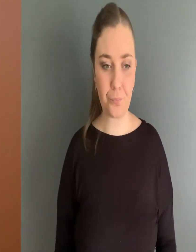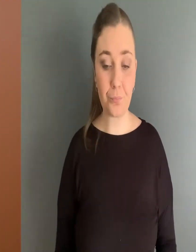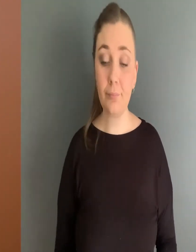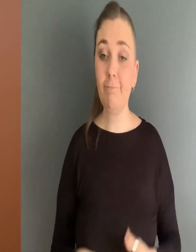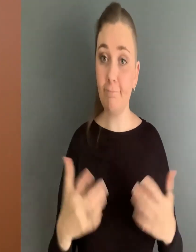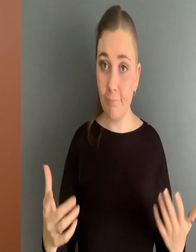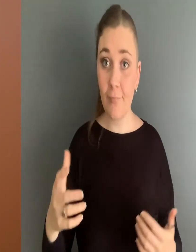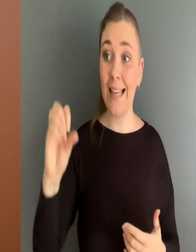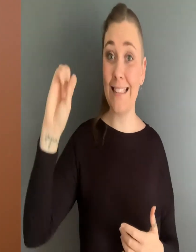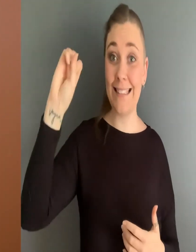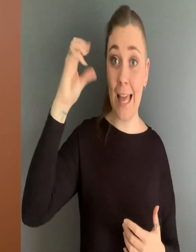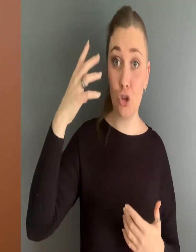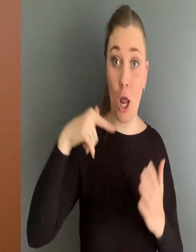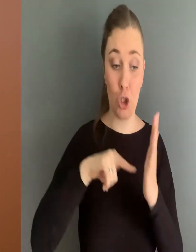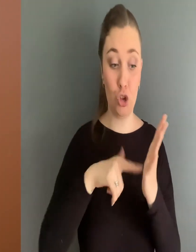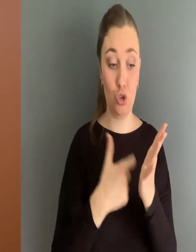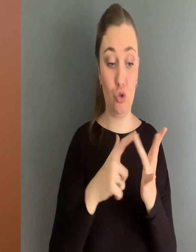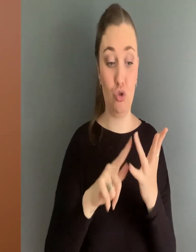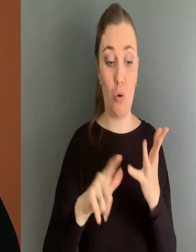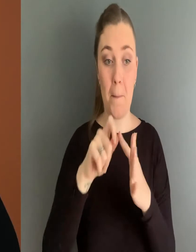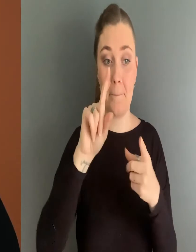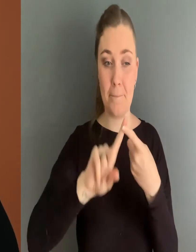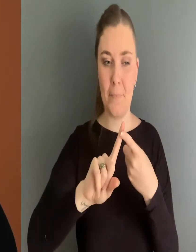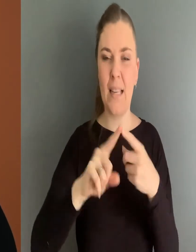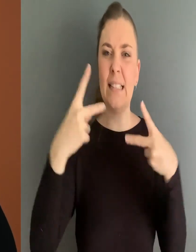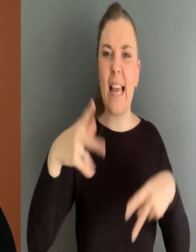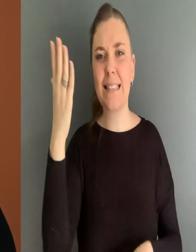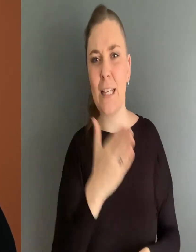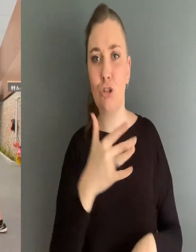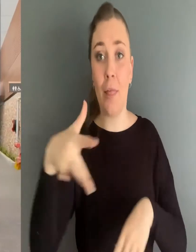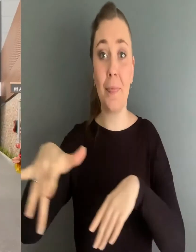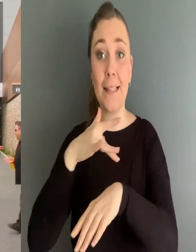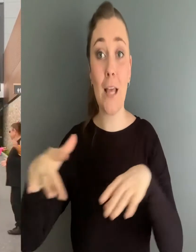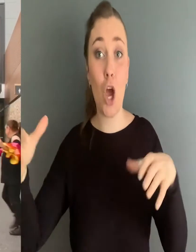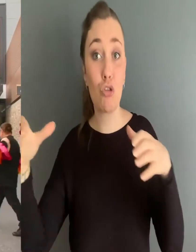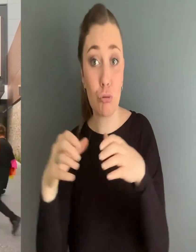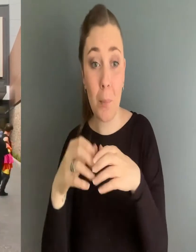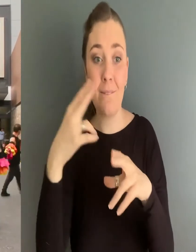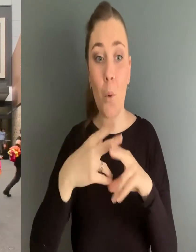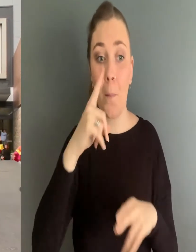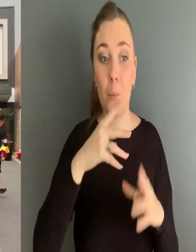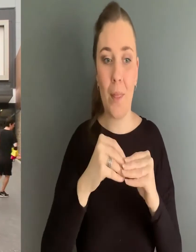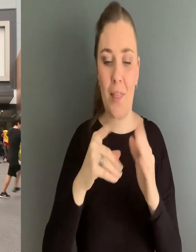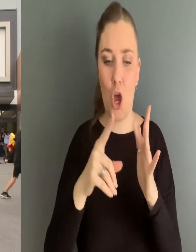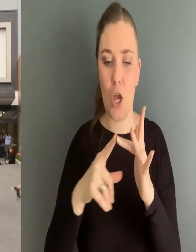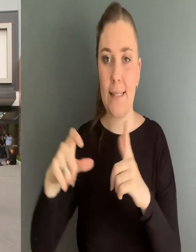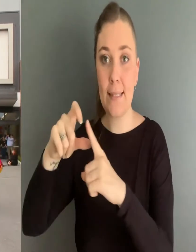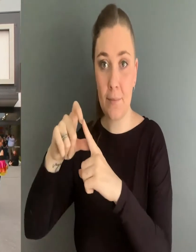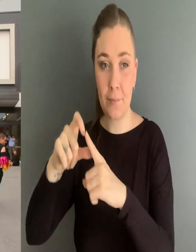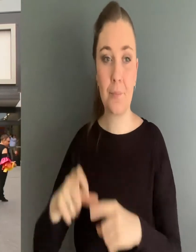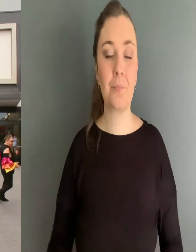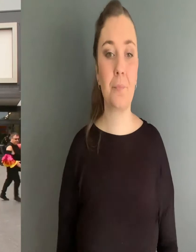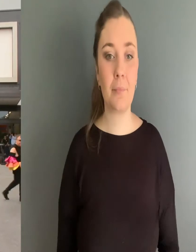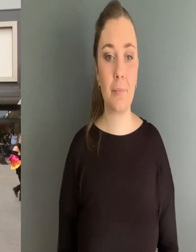So Sunshine Troupe is a dance/theatre group for people with intellectual